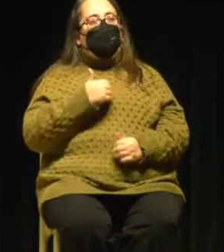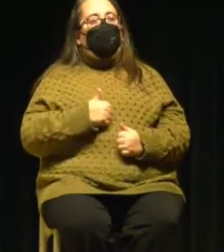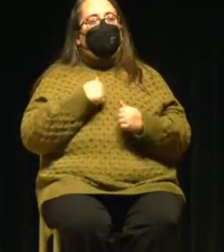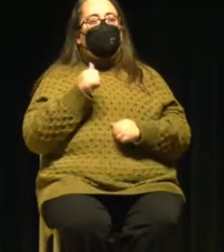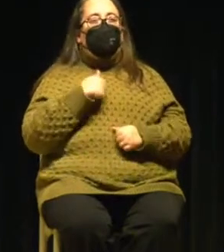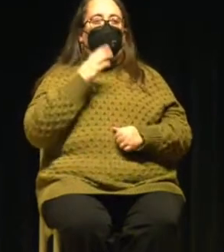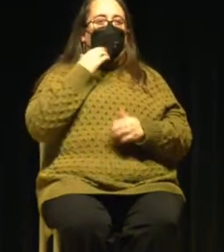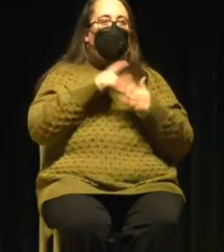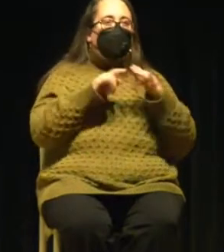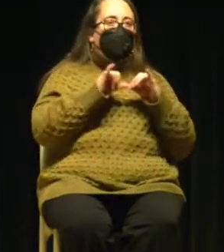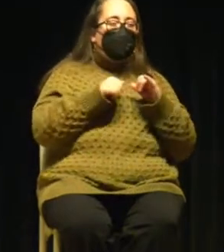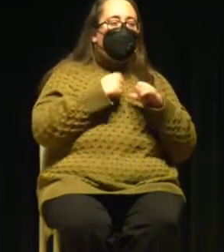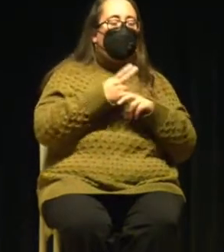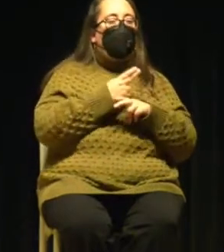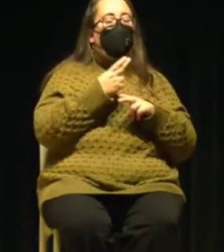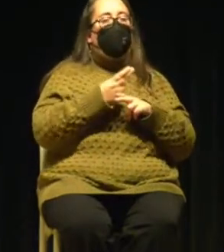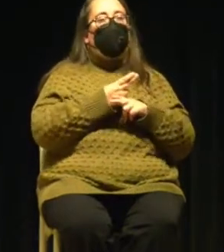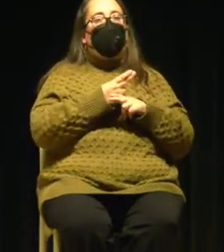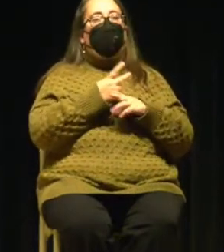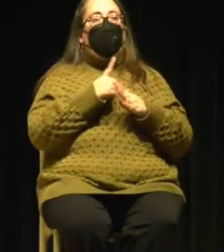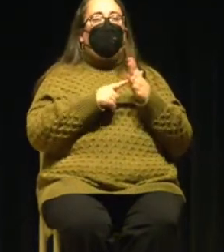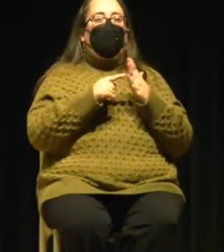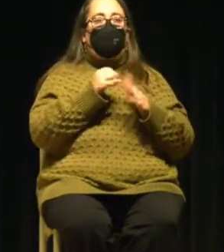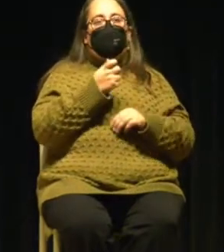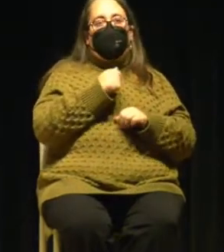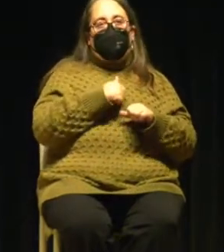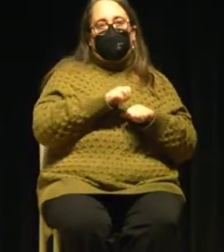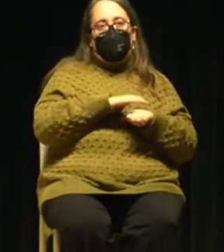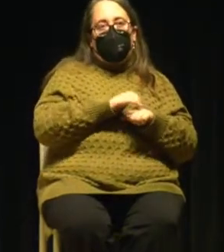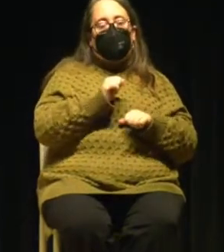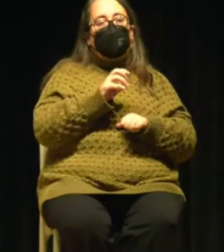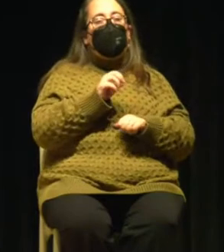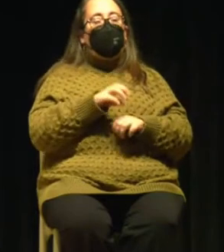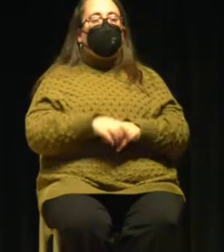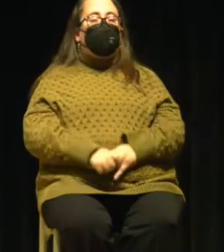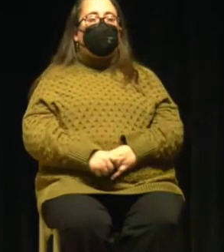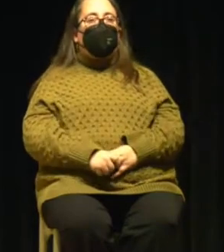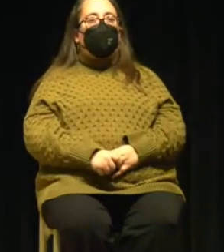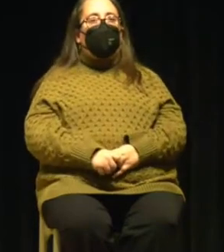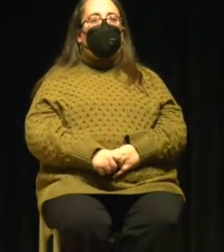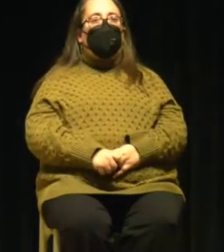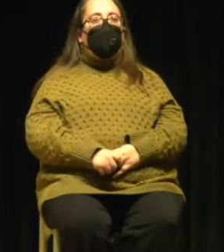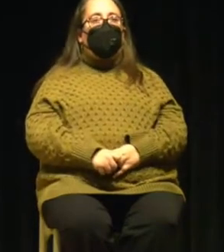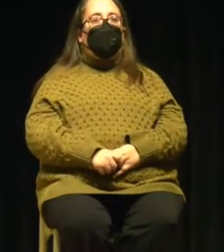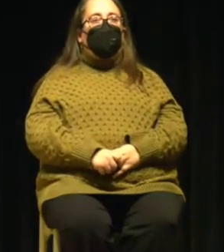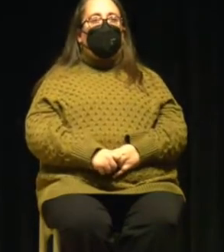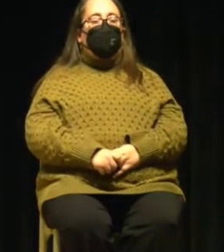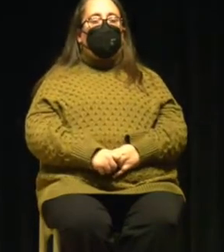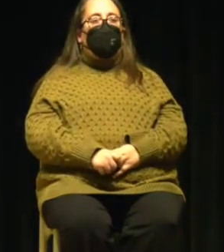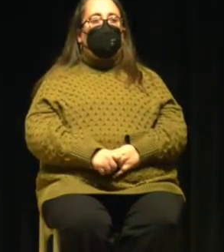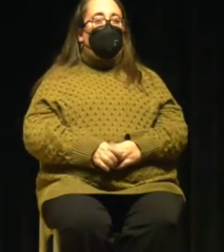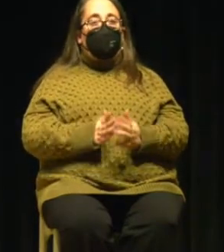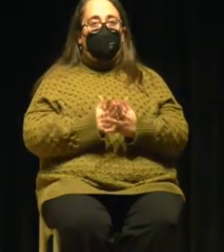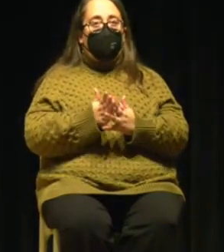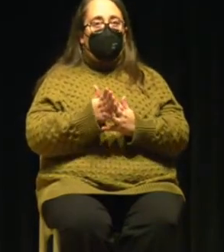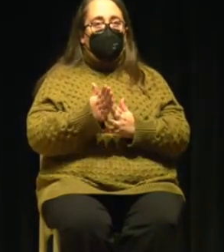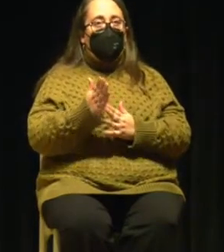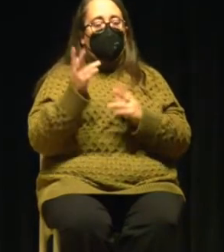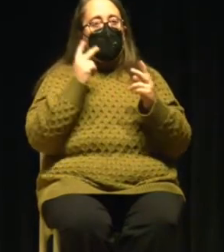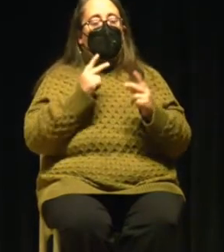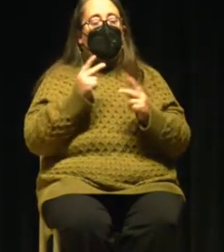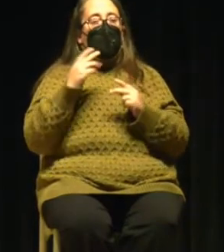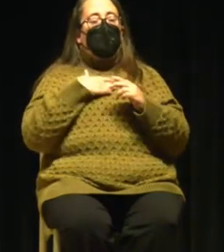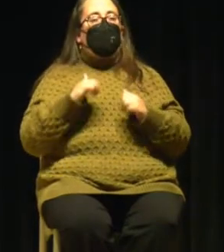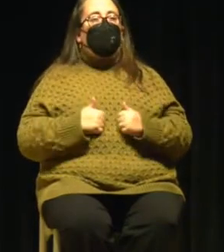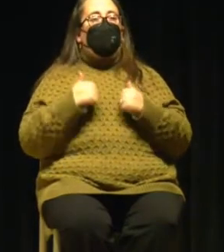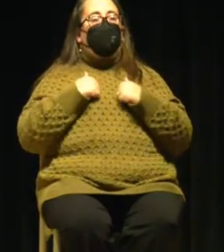what size I was wearing, what was, you know, what diet I was on. And so, you know, having kind of moved through the memory of your